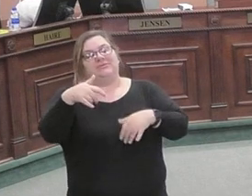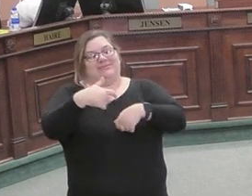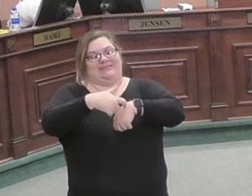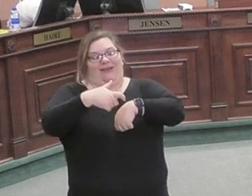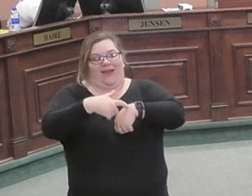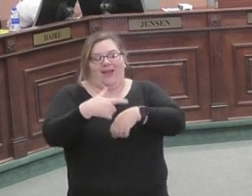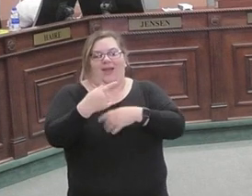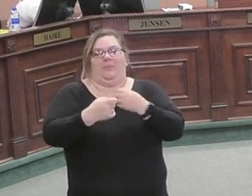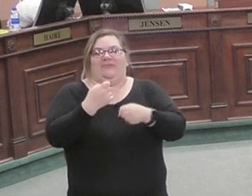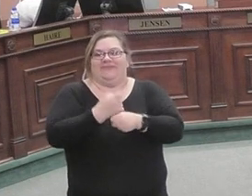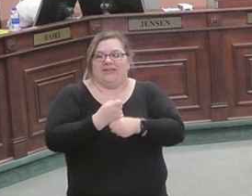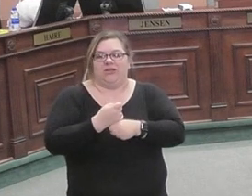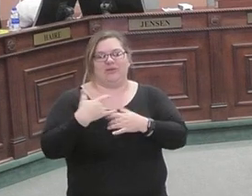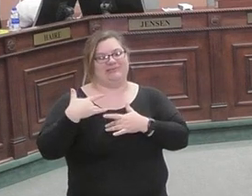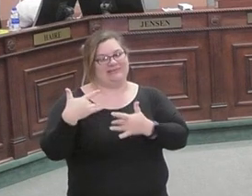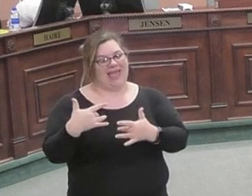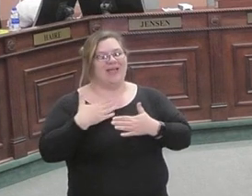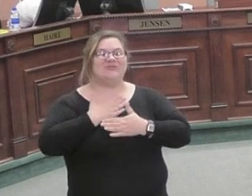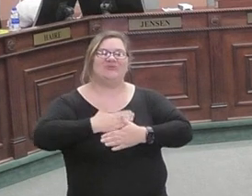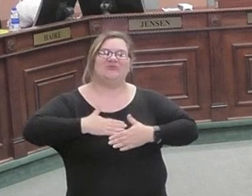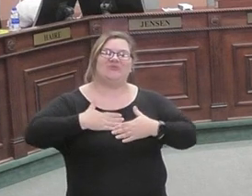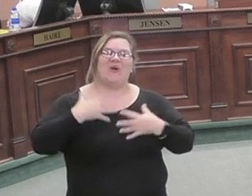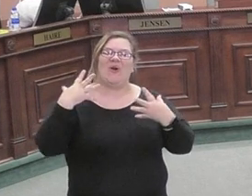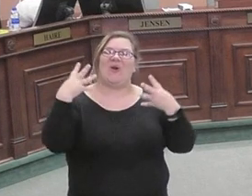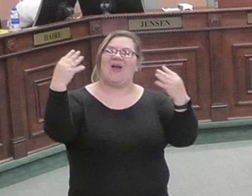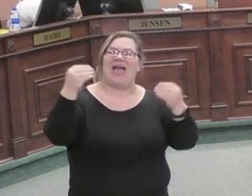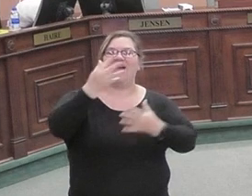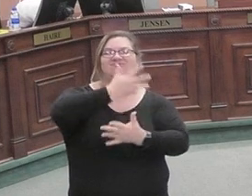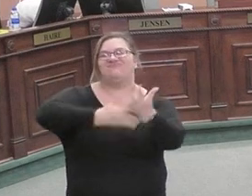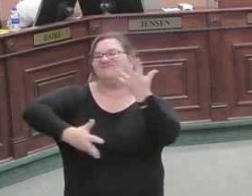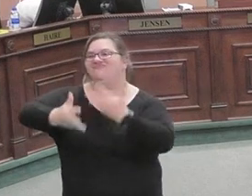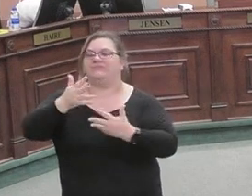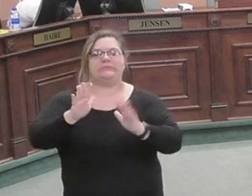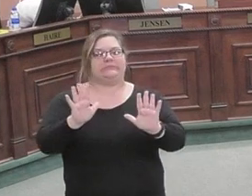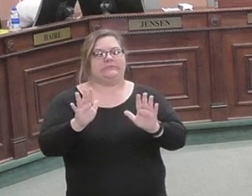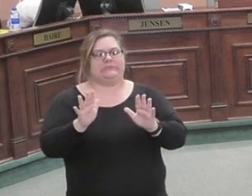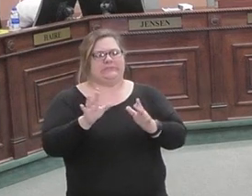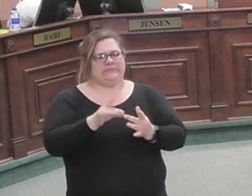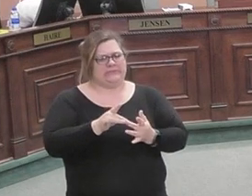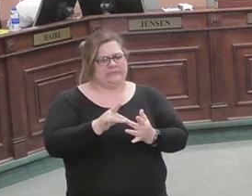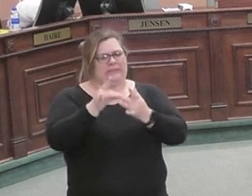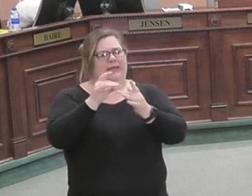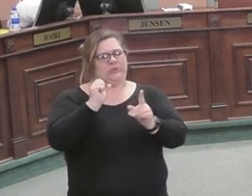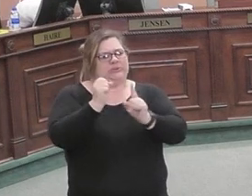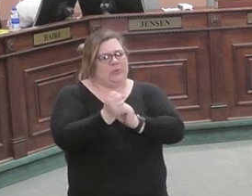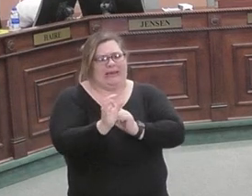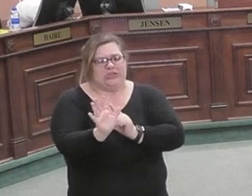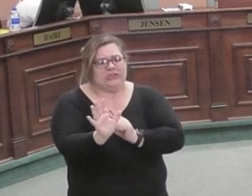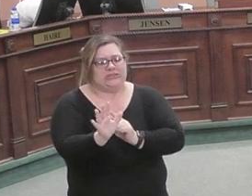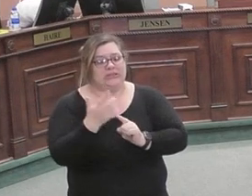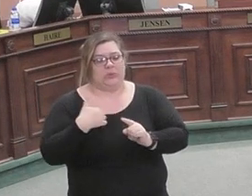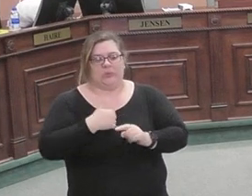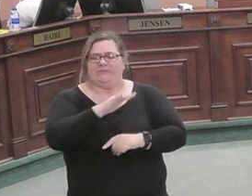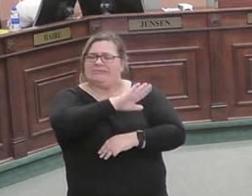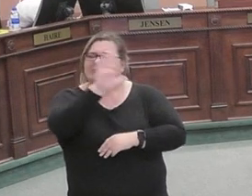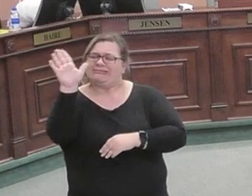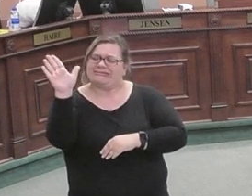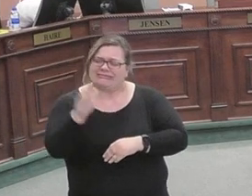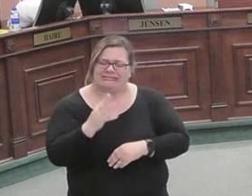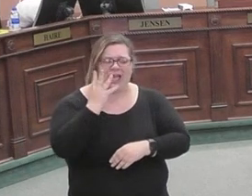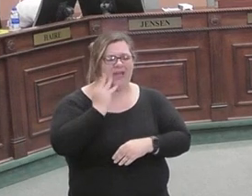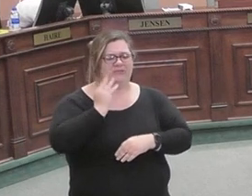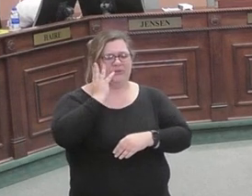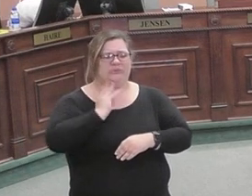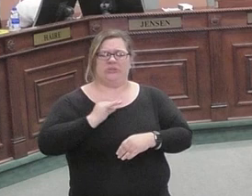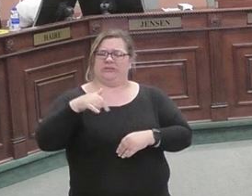year where we typically enjoy those kinds of activities, but we're in a unique situation. And so we have never been down this road before. So